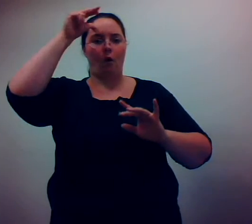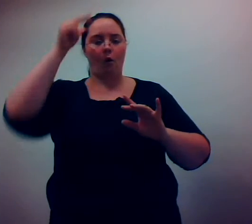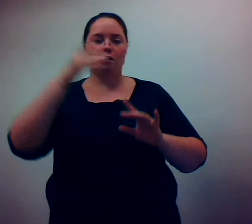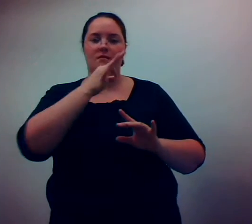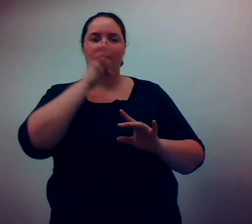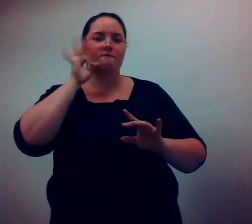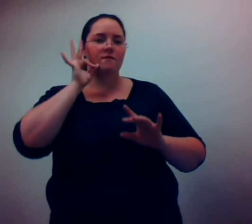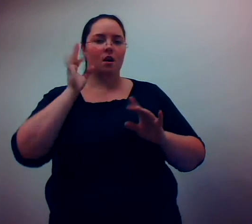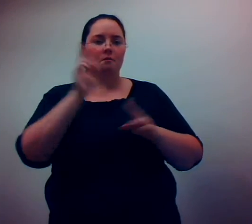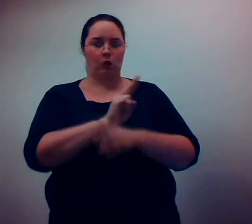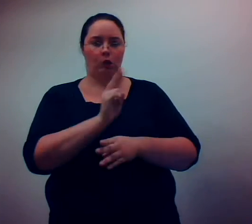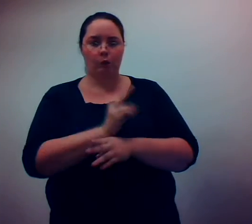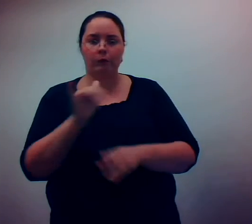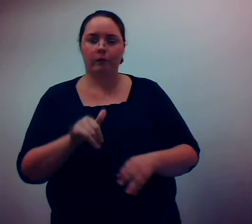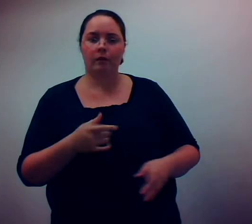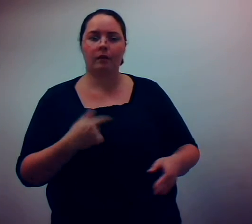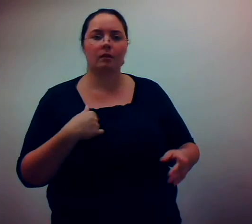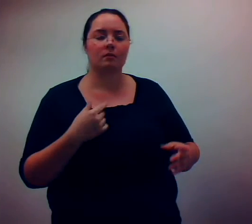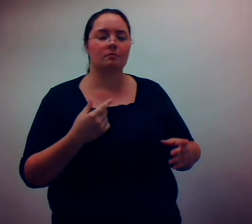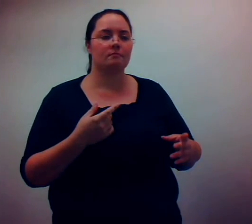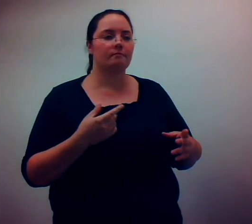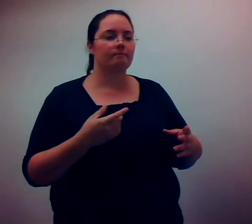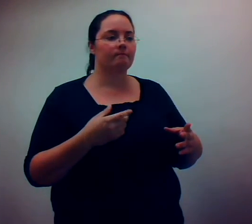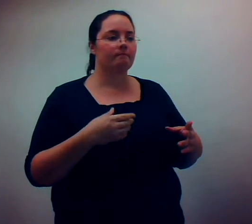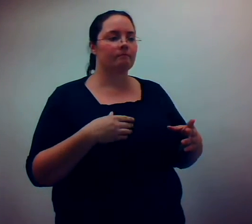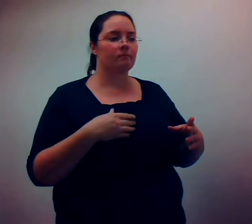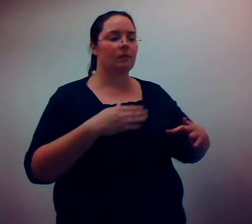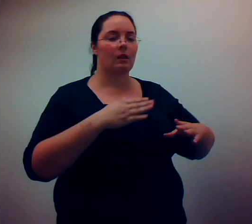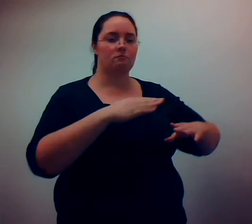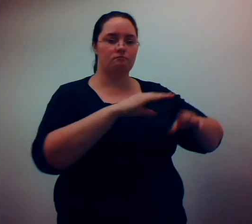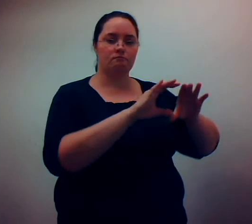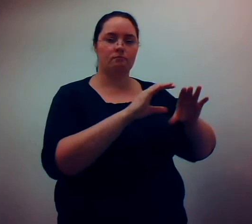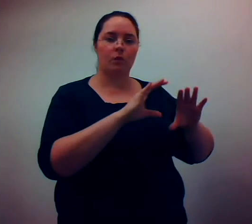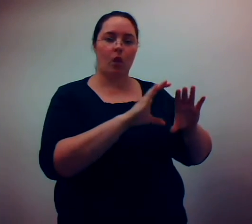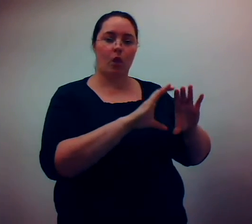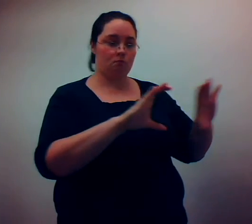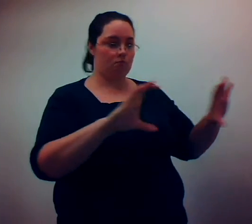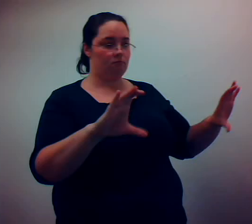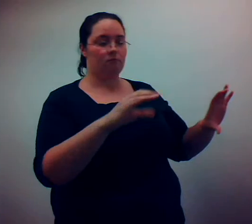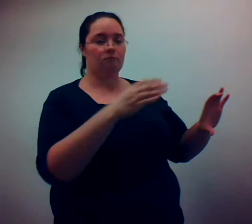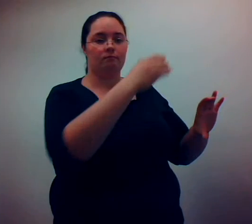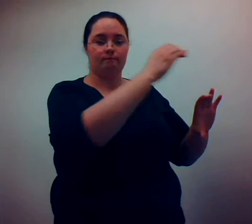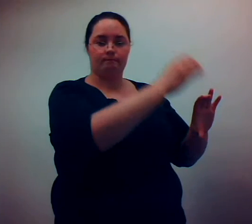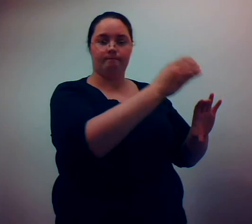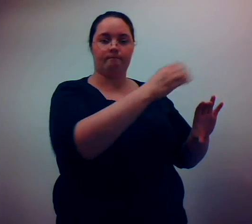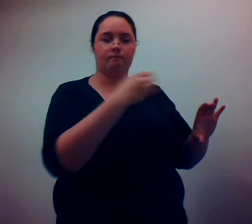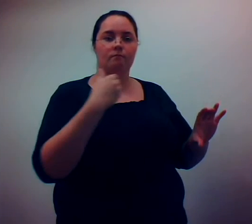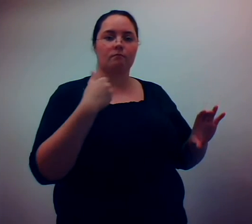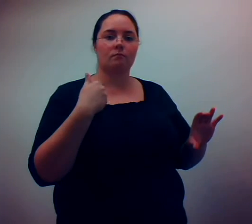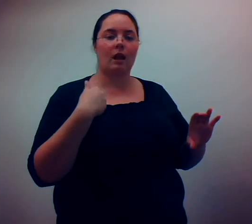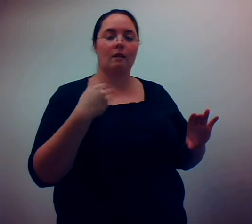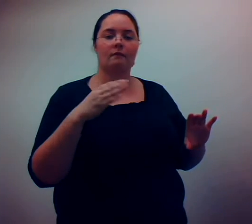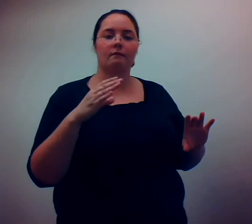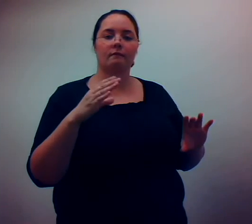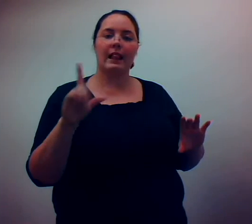These adorn the mantelpiece with many brass candlesticks, miners' lamps from the old coal mines, and also